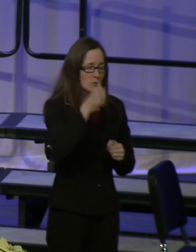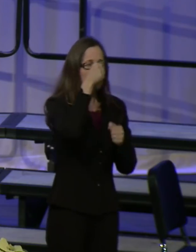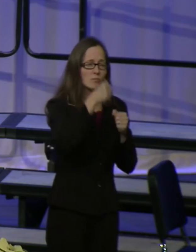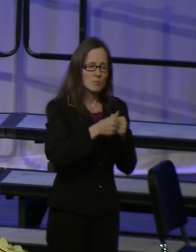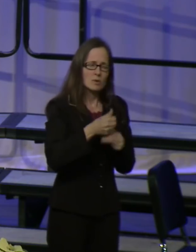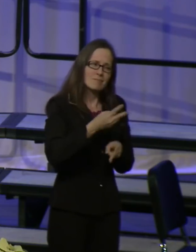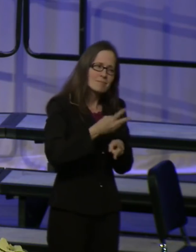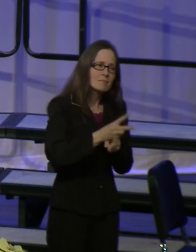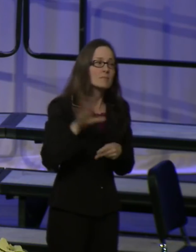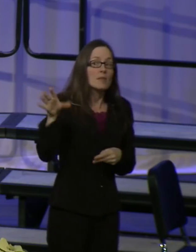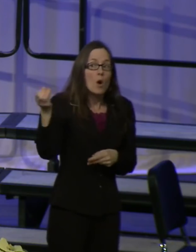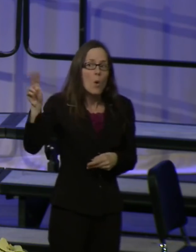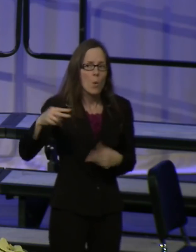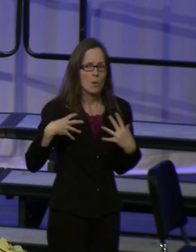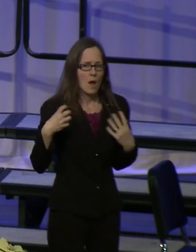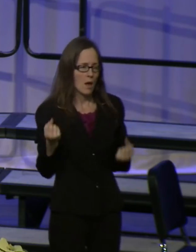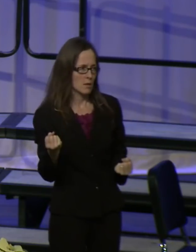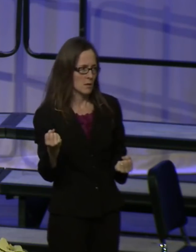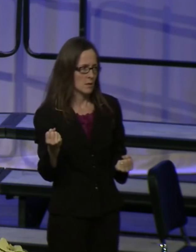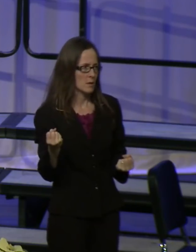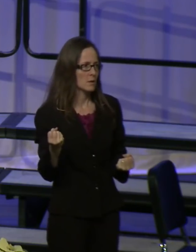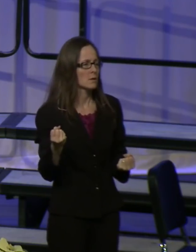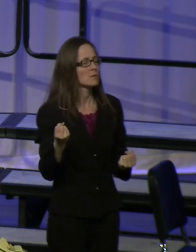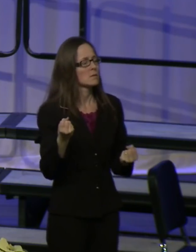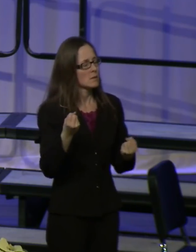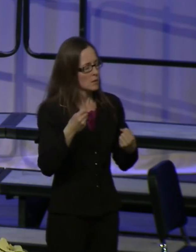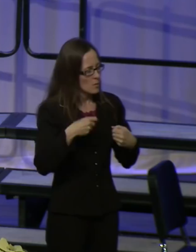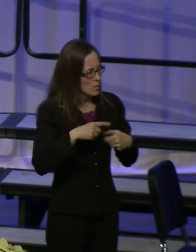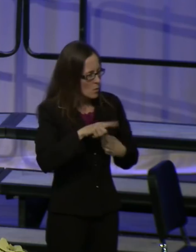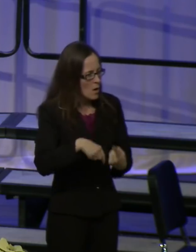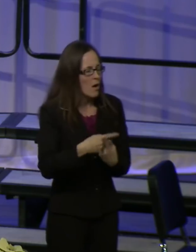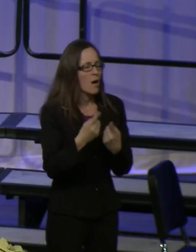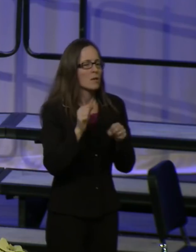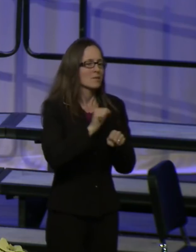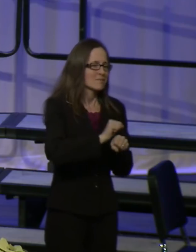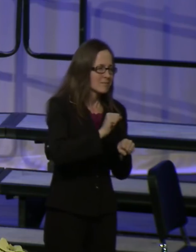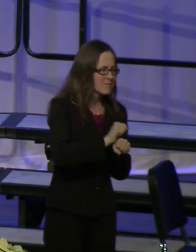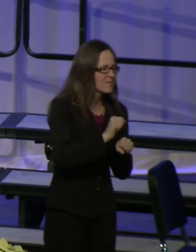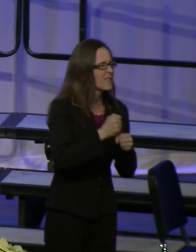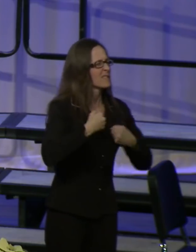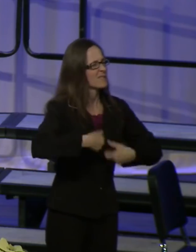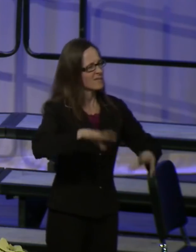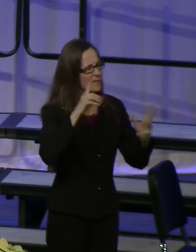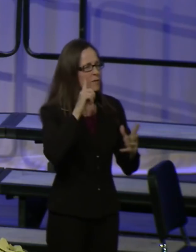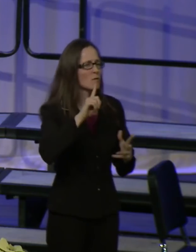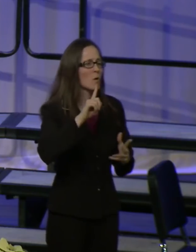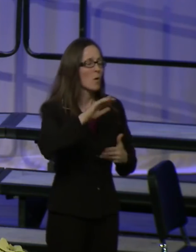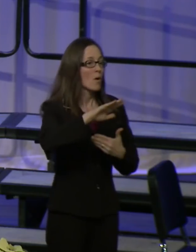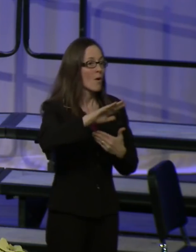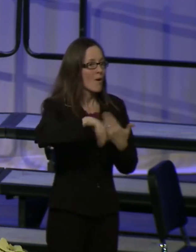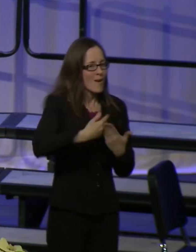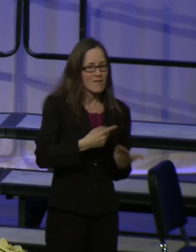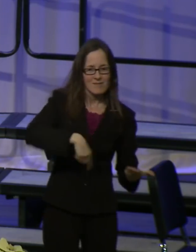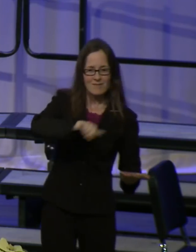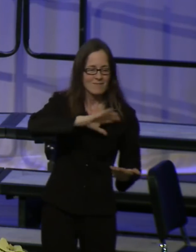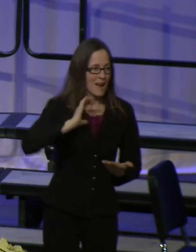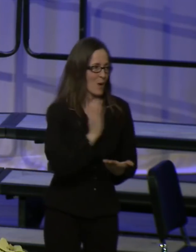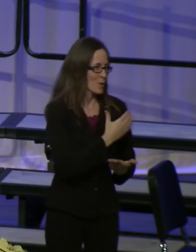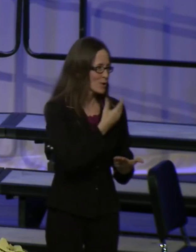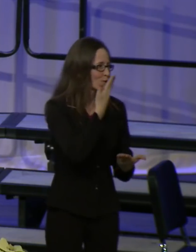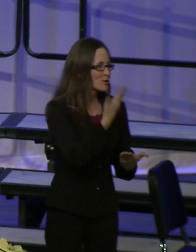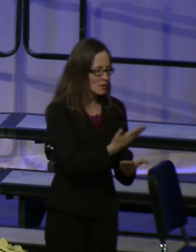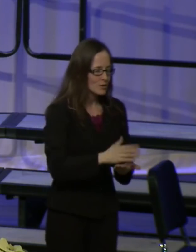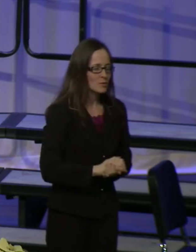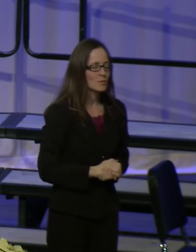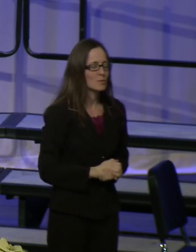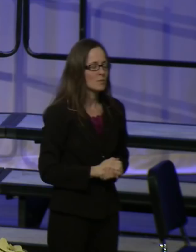families, even as they make sacrifices for the good of all of us. We in this room, the electorate,